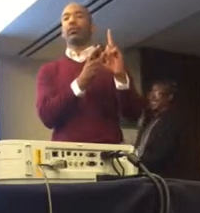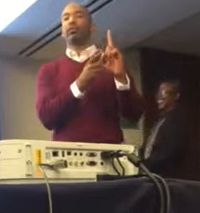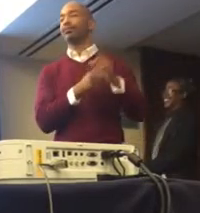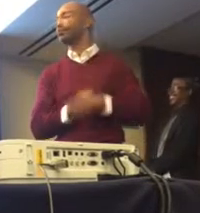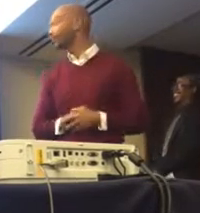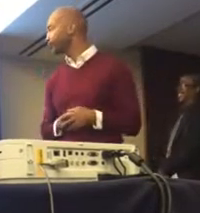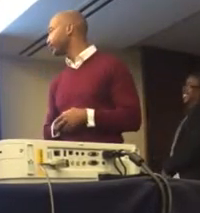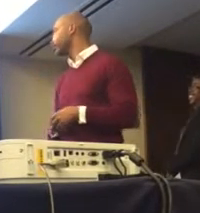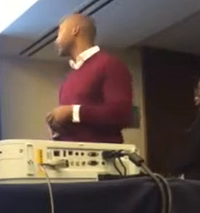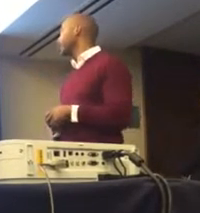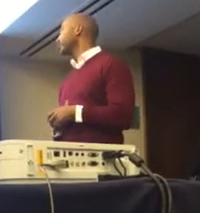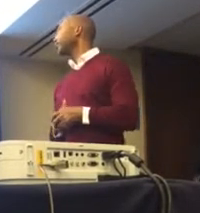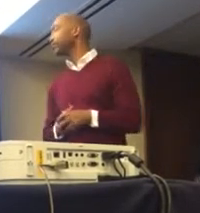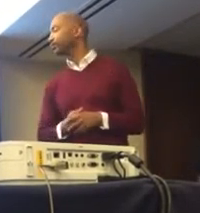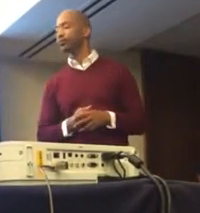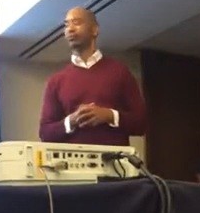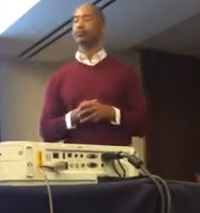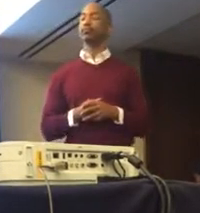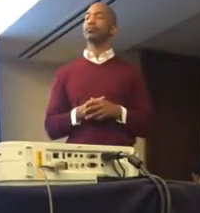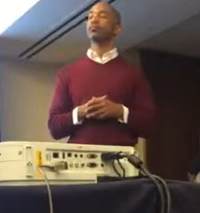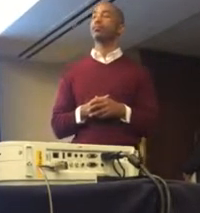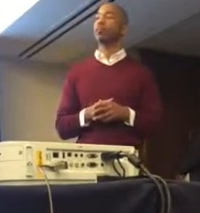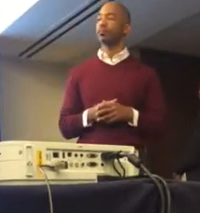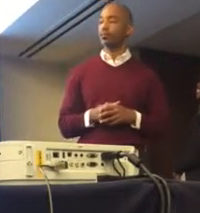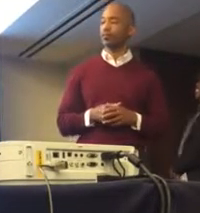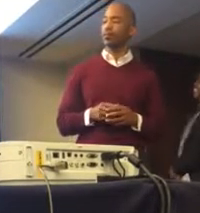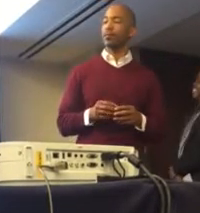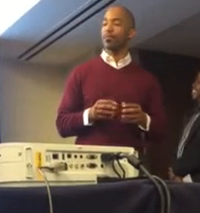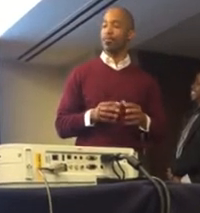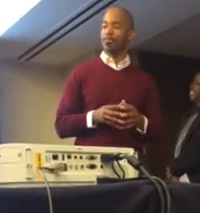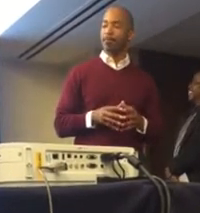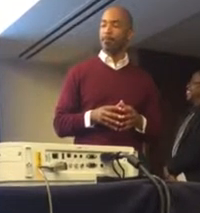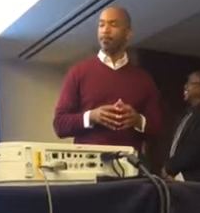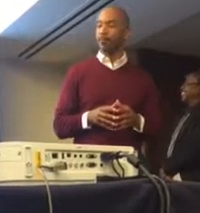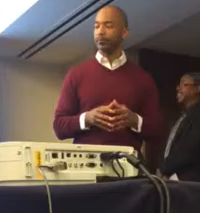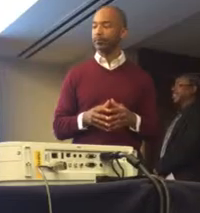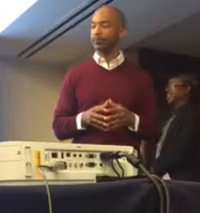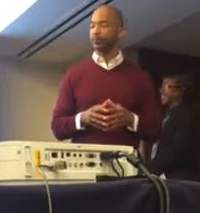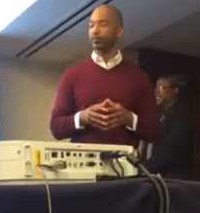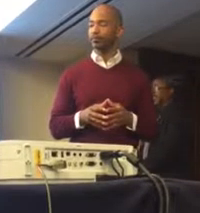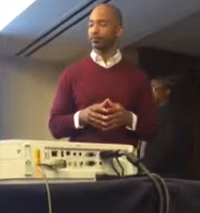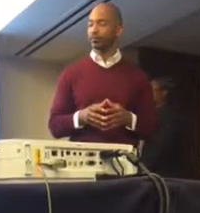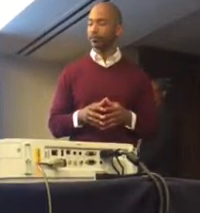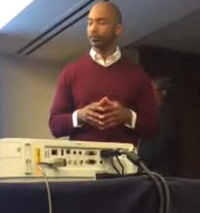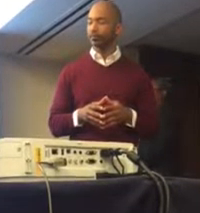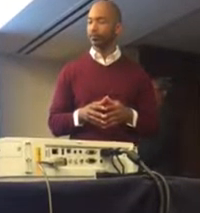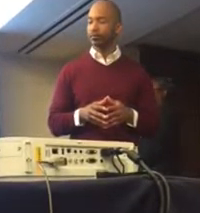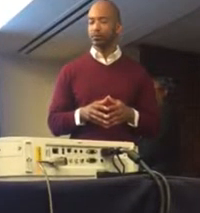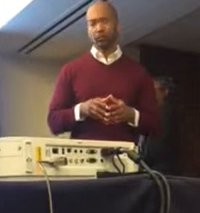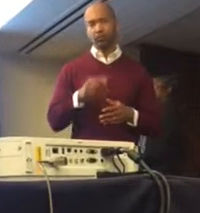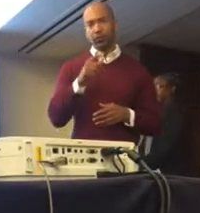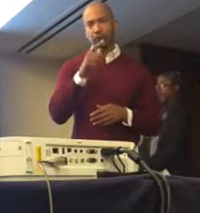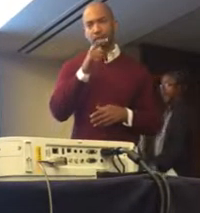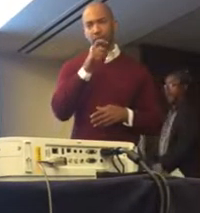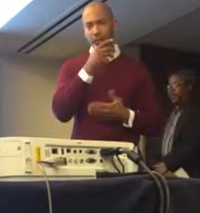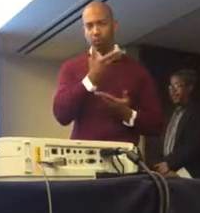All right, so in that, okay, so how many in the room